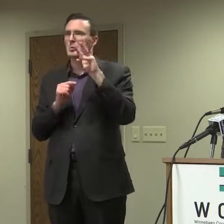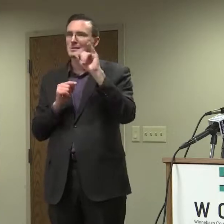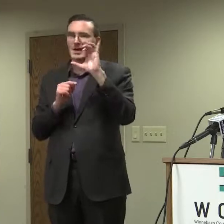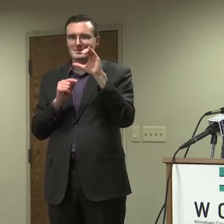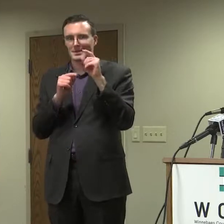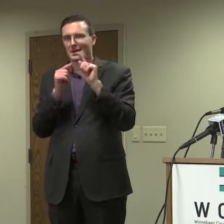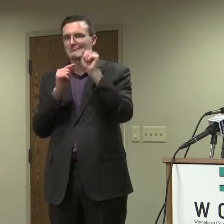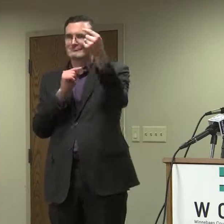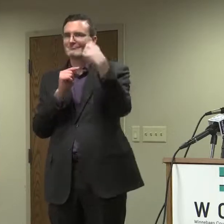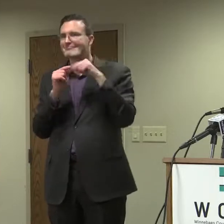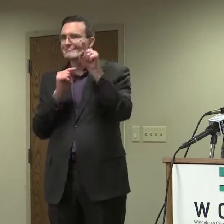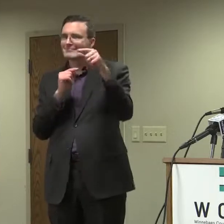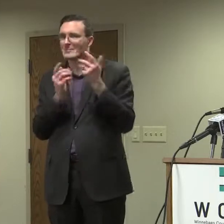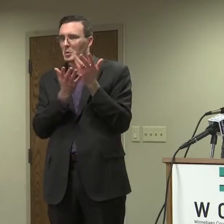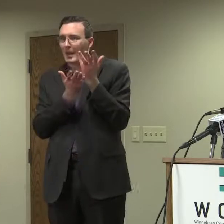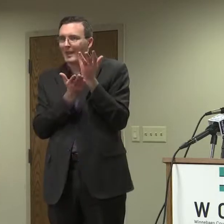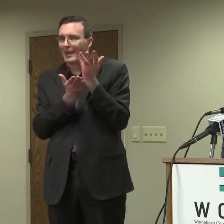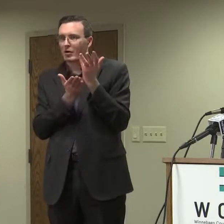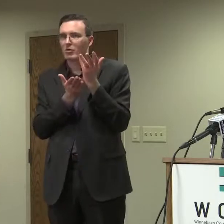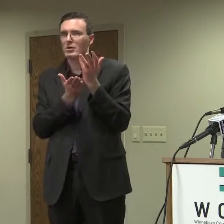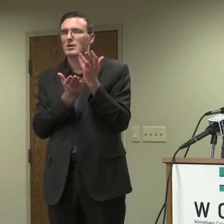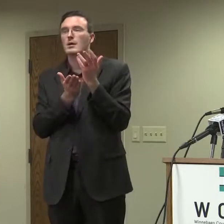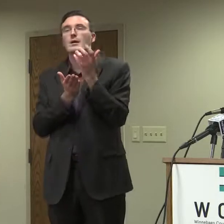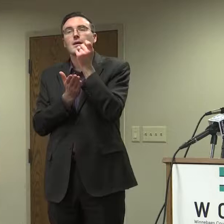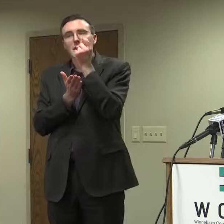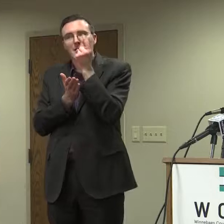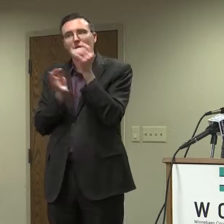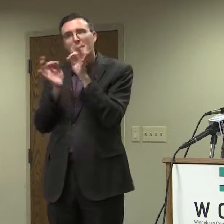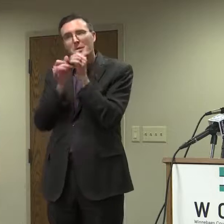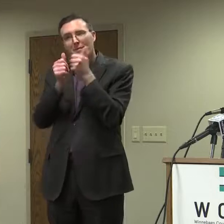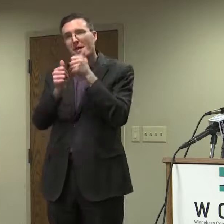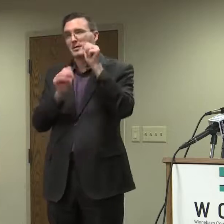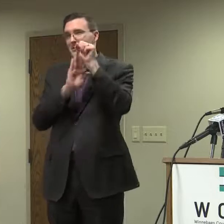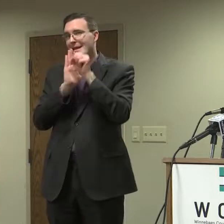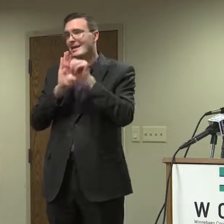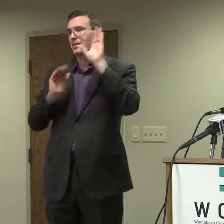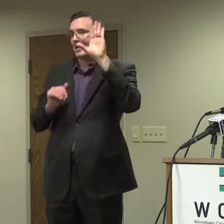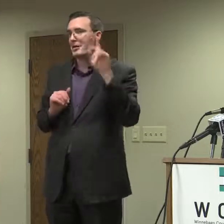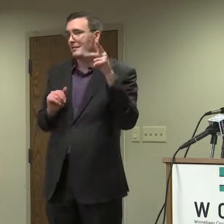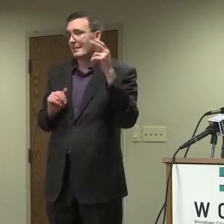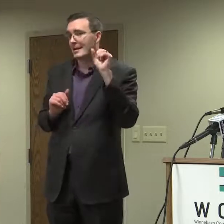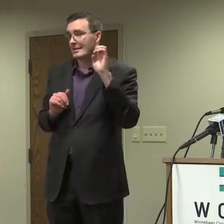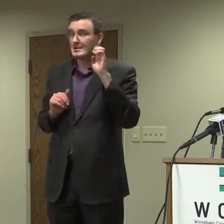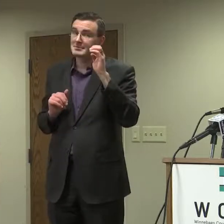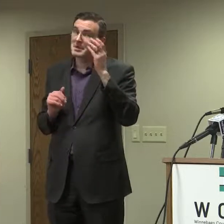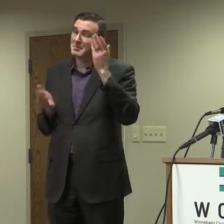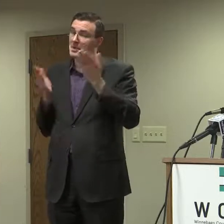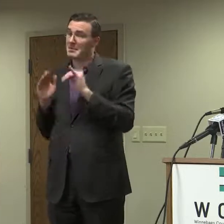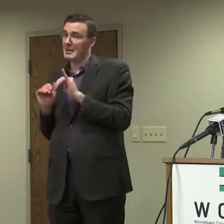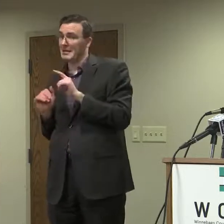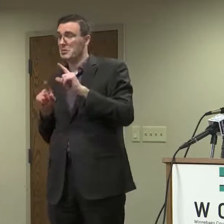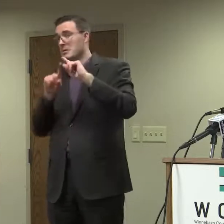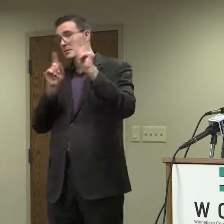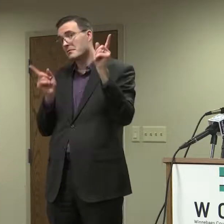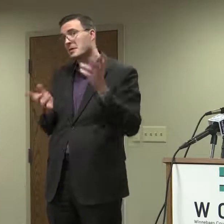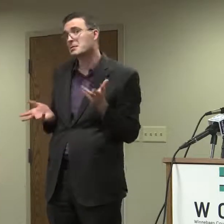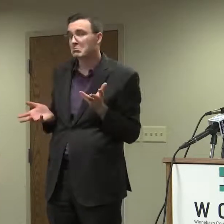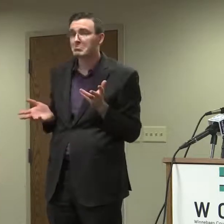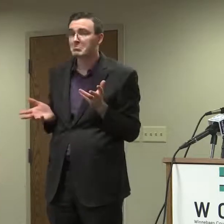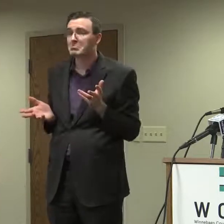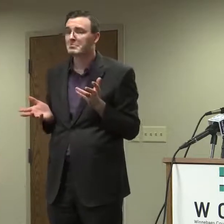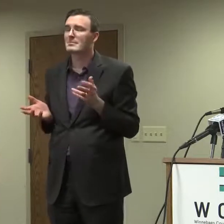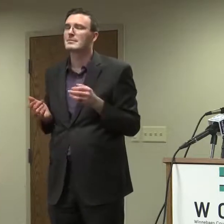Again, but you want to make sure you're adhering to that state's phase. It may be different than Illinois. We know that some of